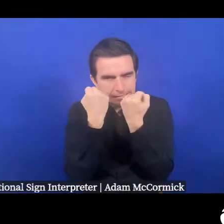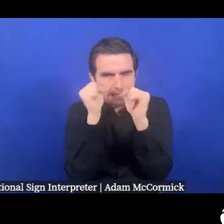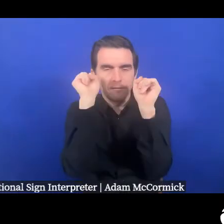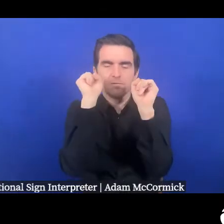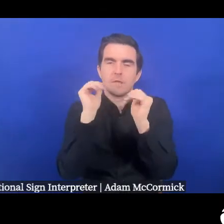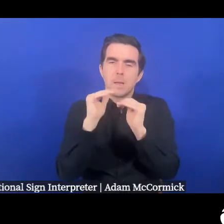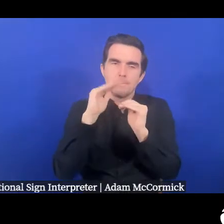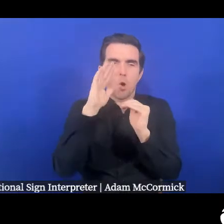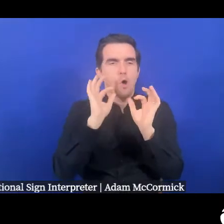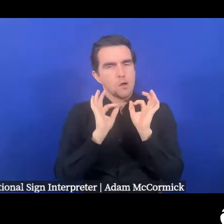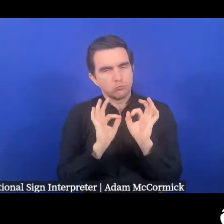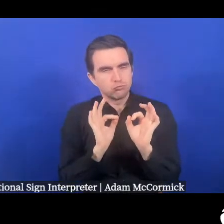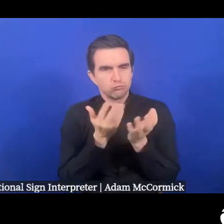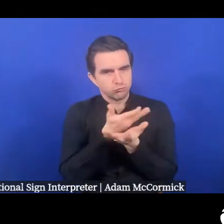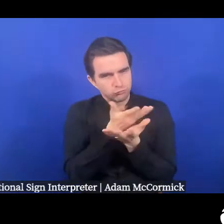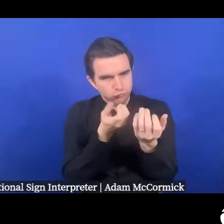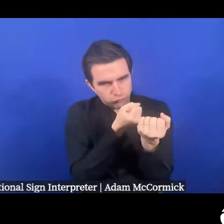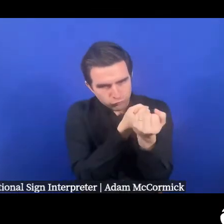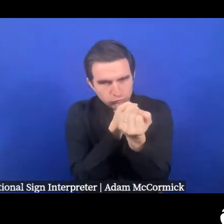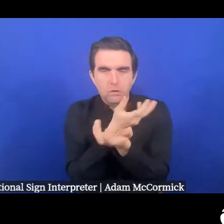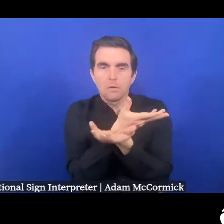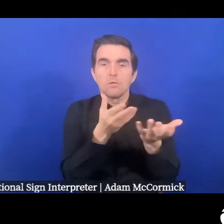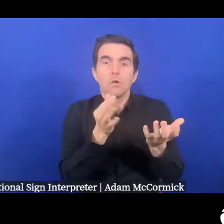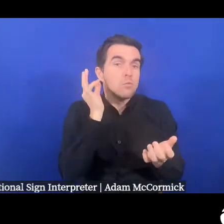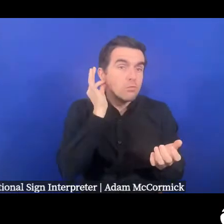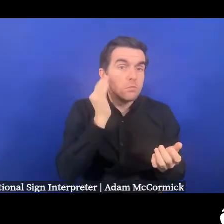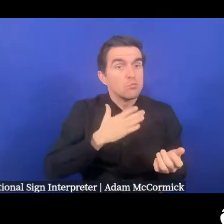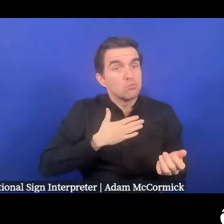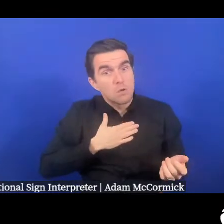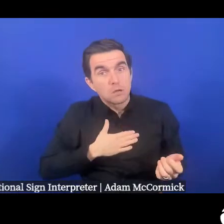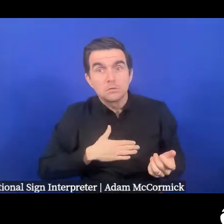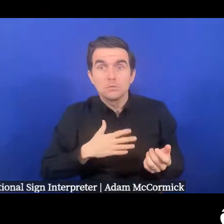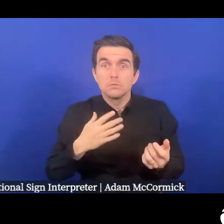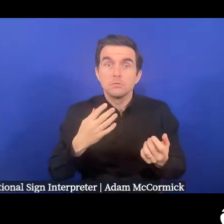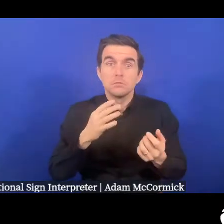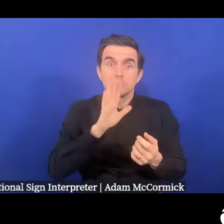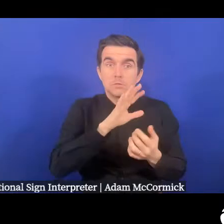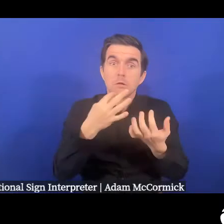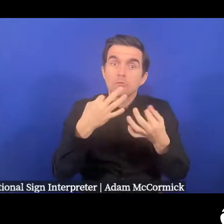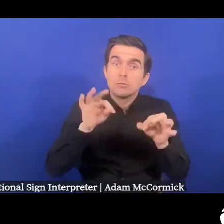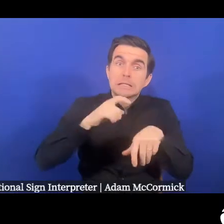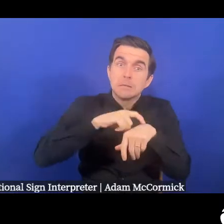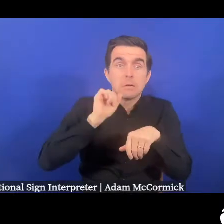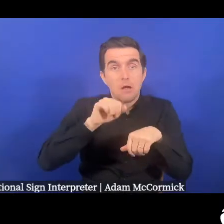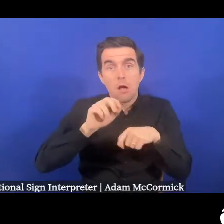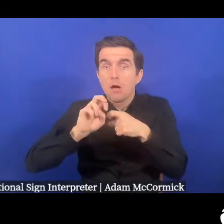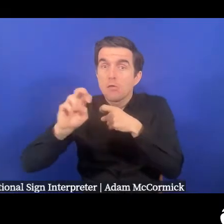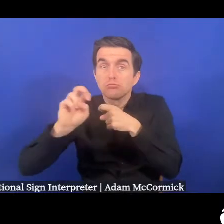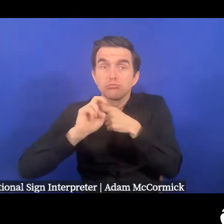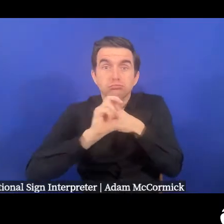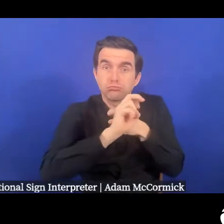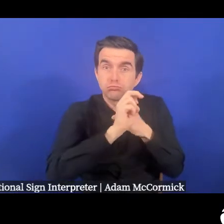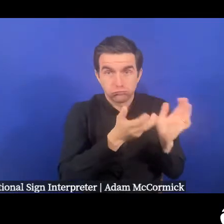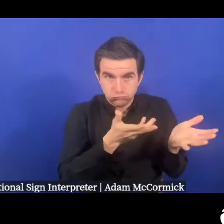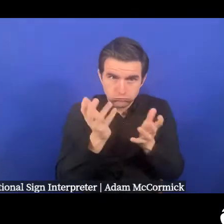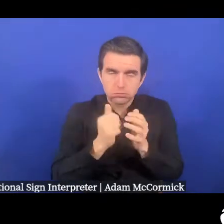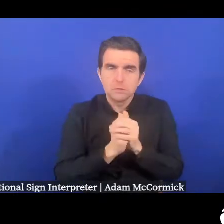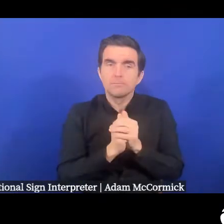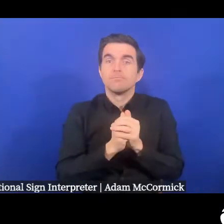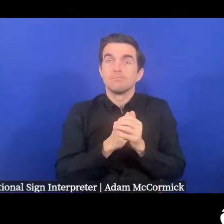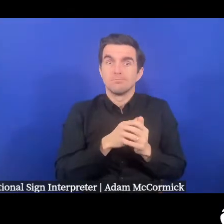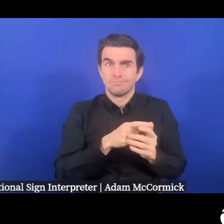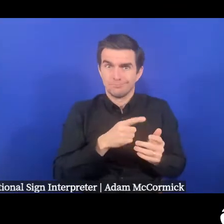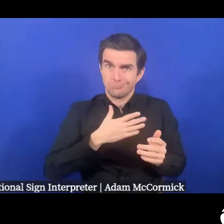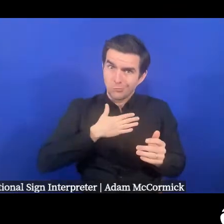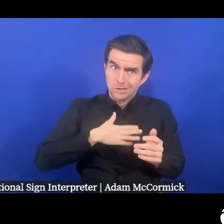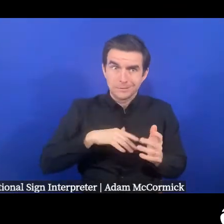work, to have space in their own homes, to have space in society, in politics. They also want to have fun.